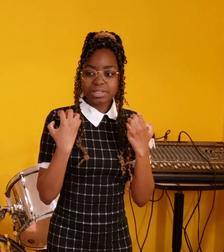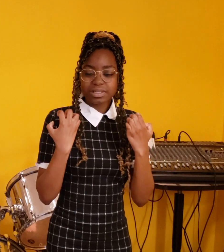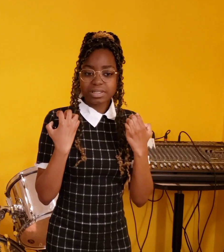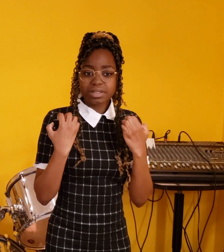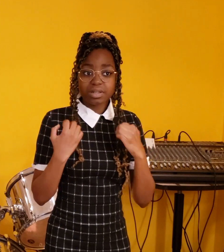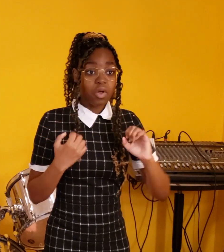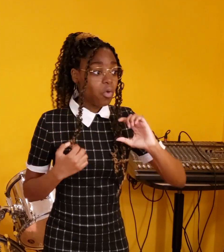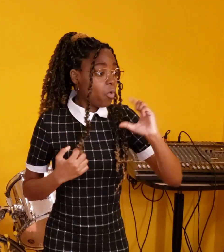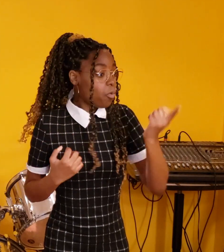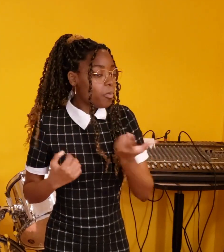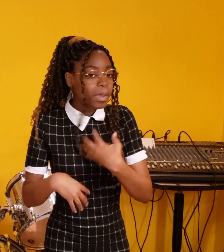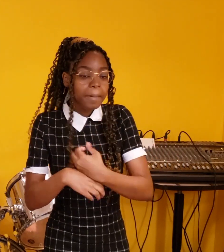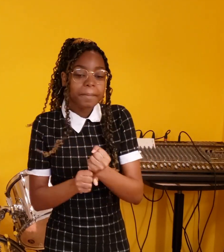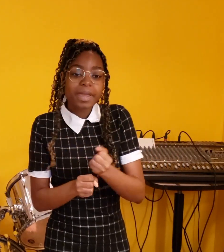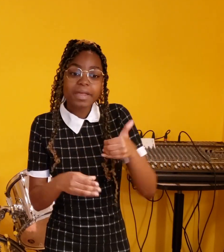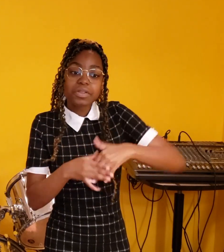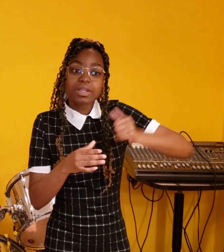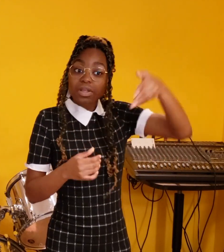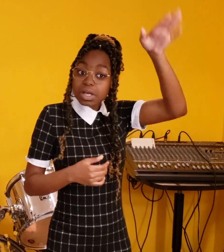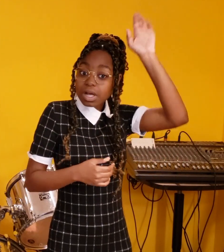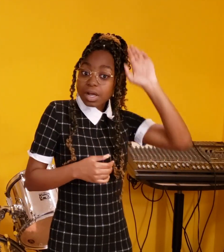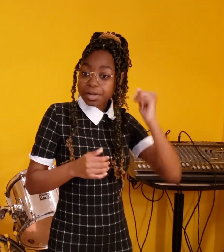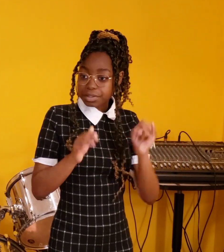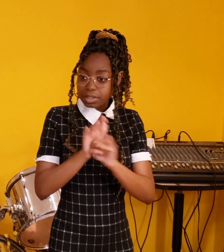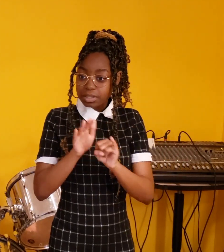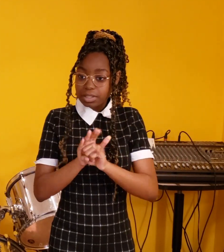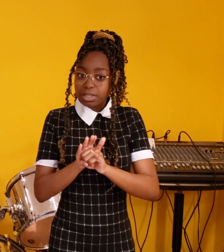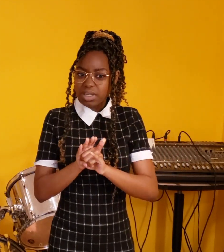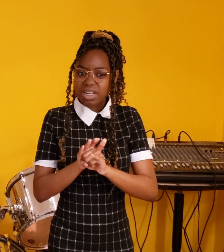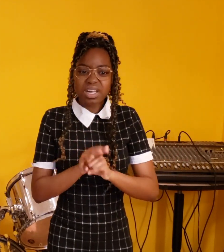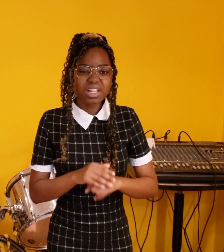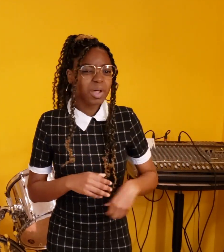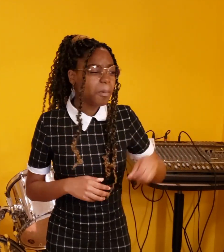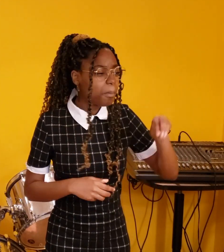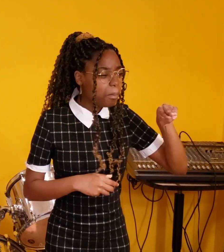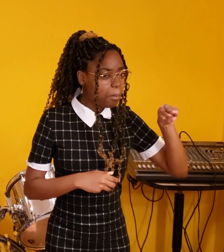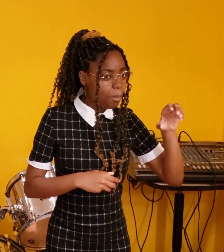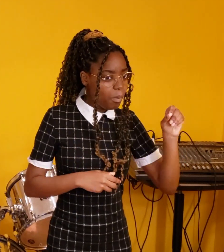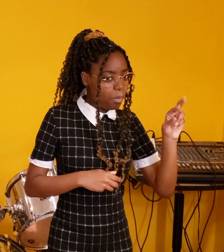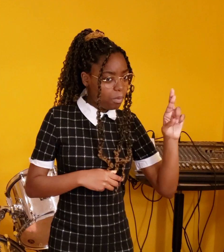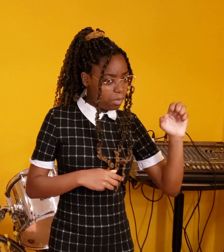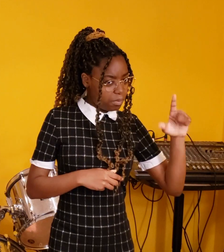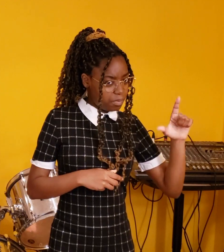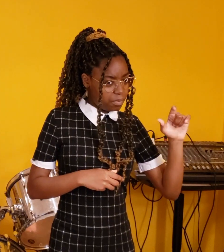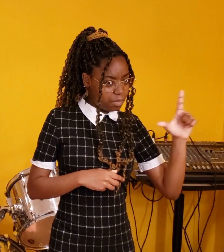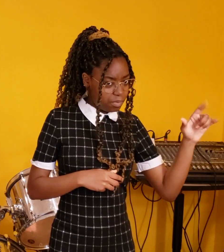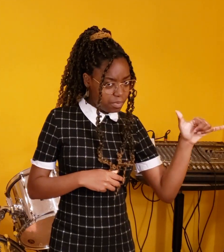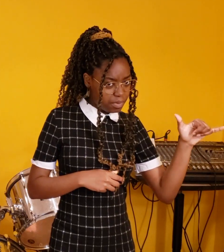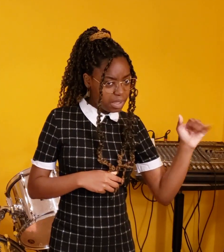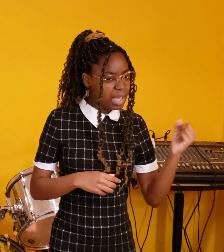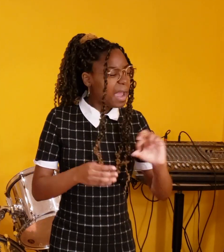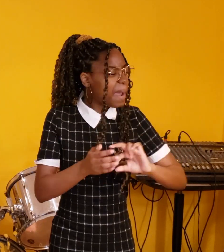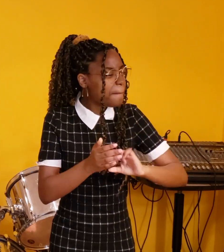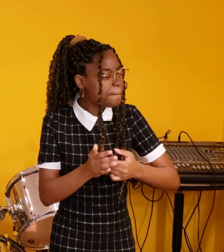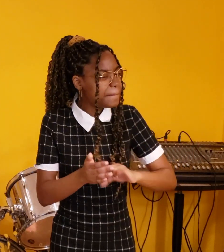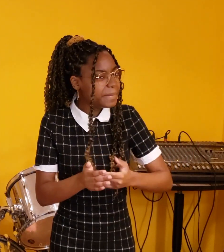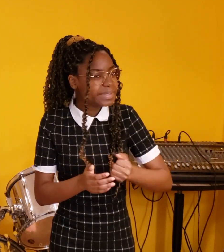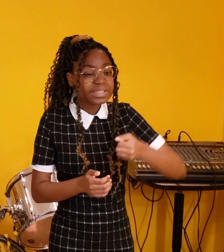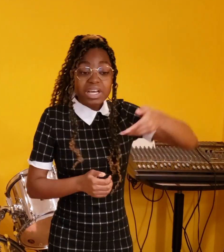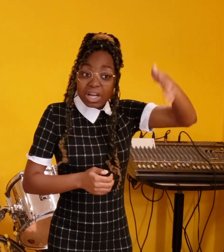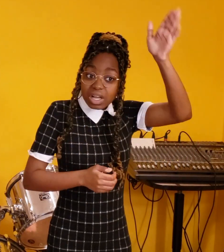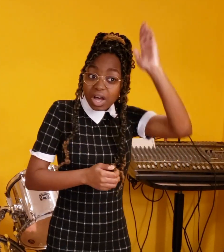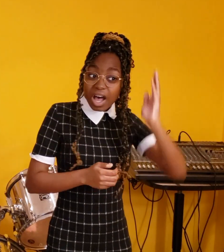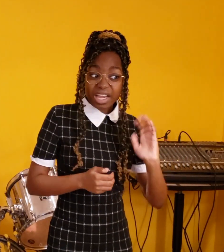When it says we are created in God's image, in the moral sense, it means man was like God because man